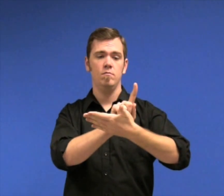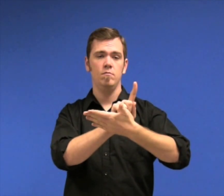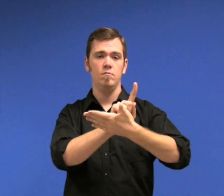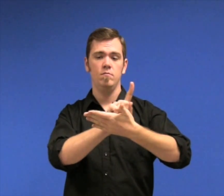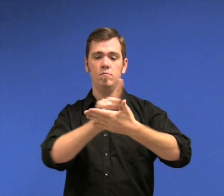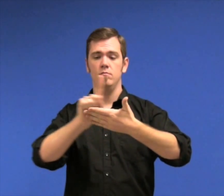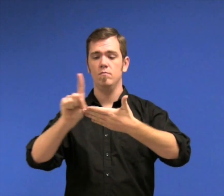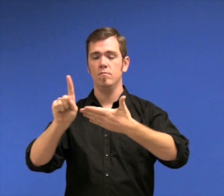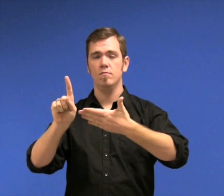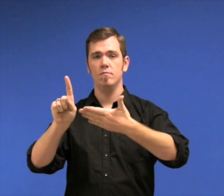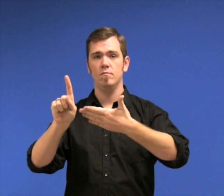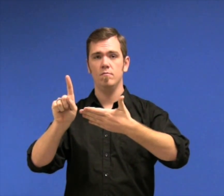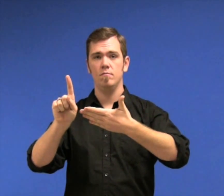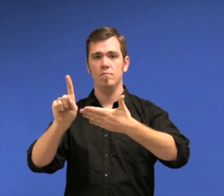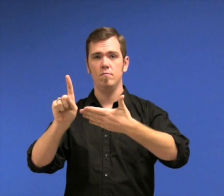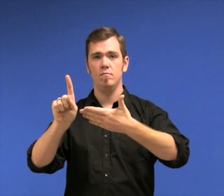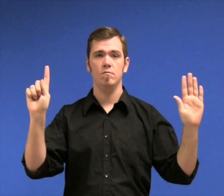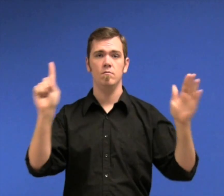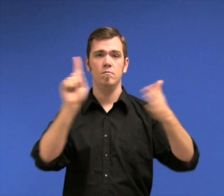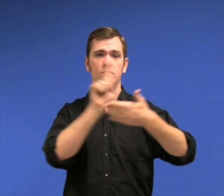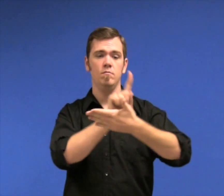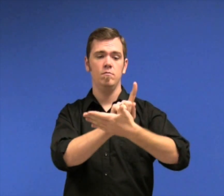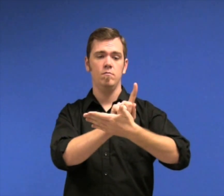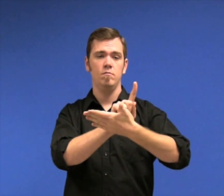week, as in going across the calendar. Week.